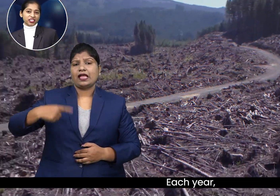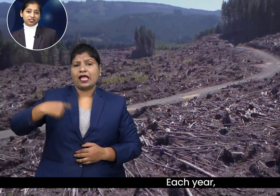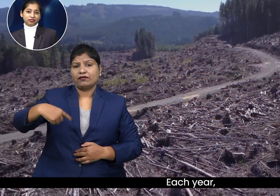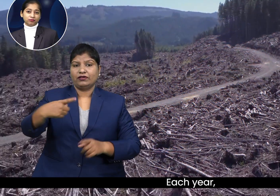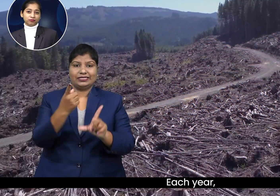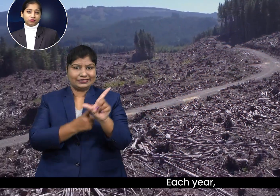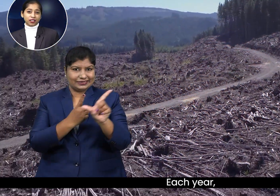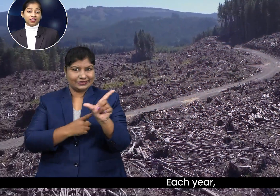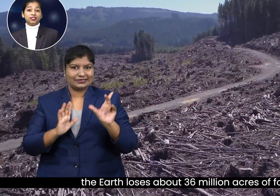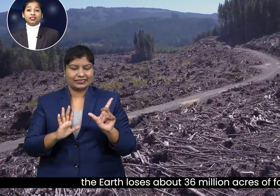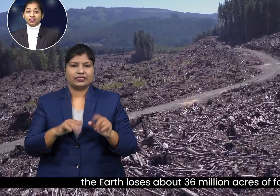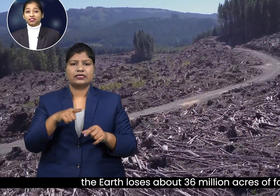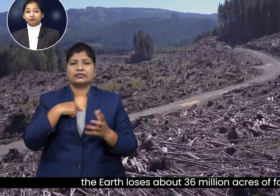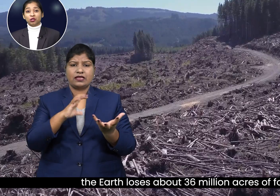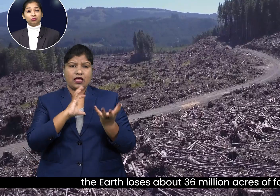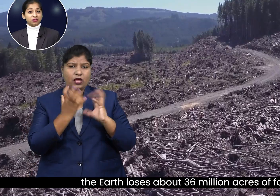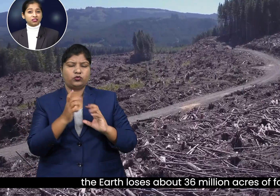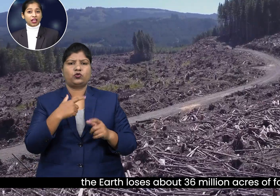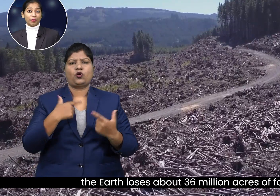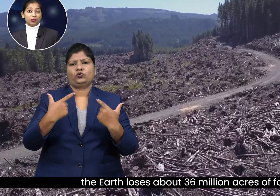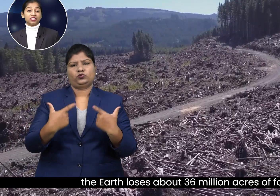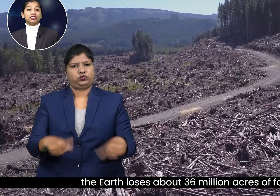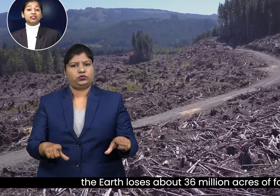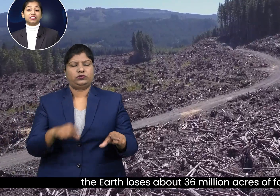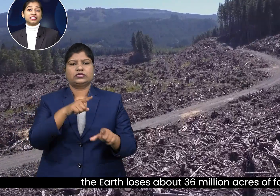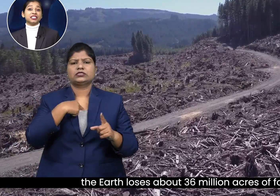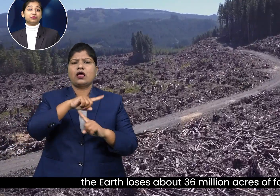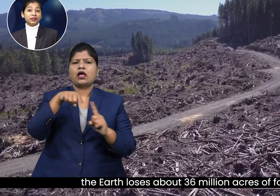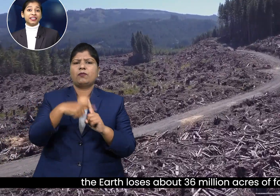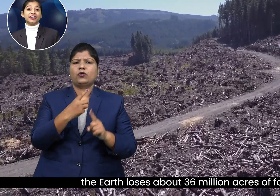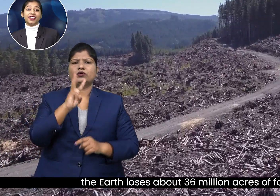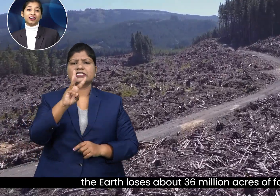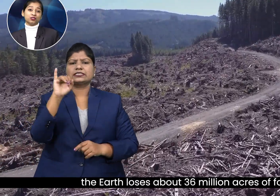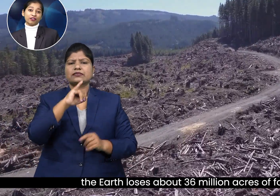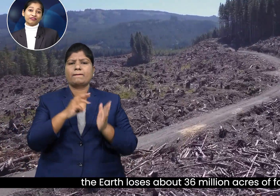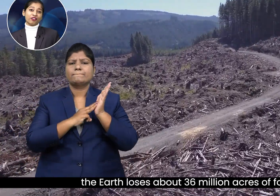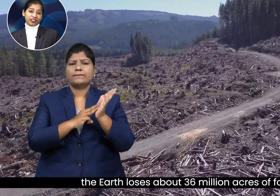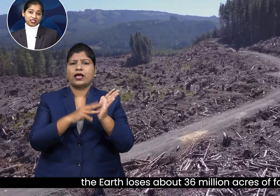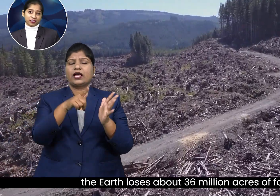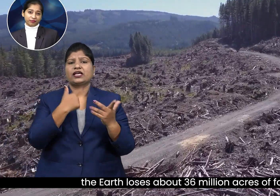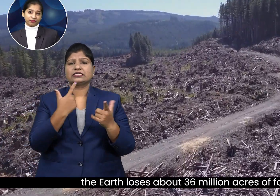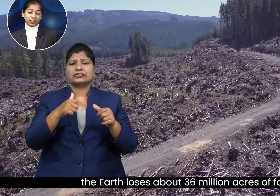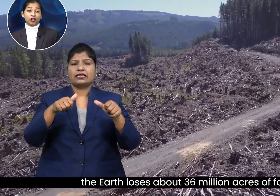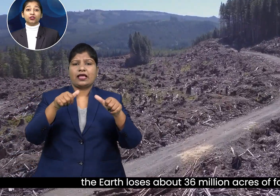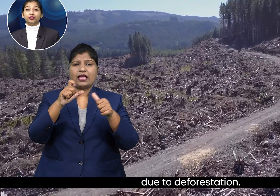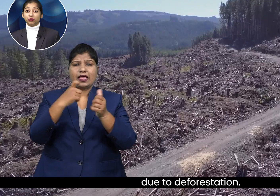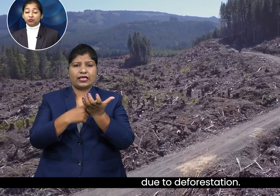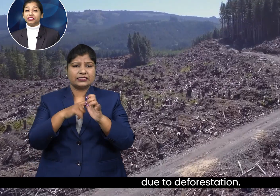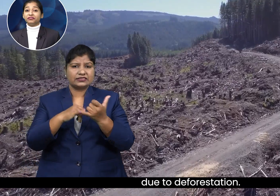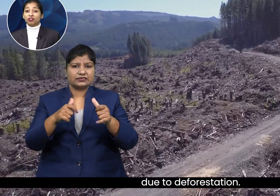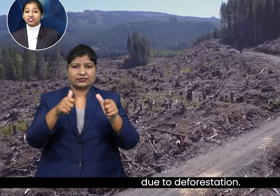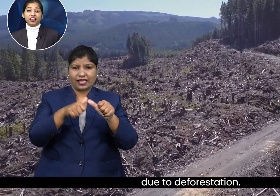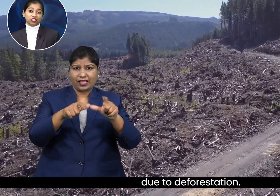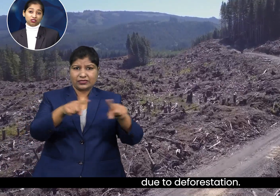Each year, the earth loses about 36 million acres of forest due